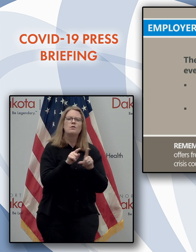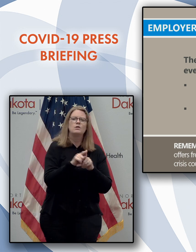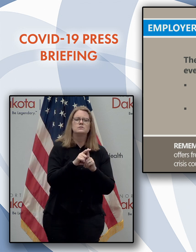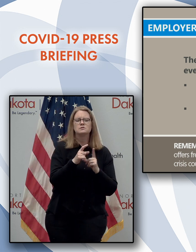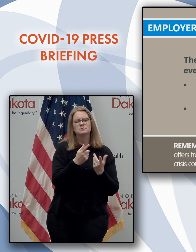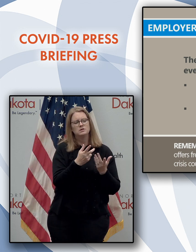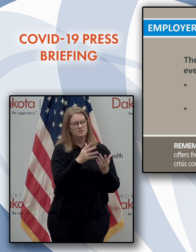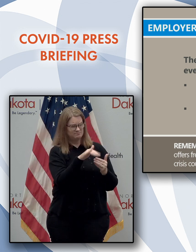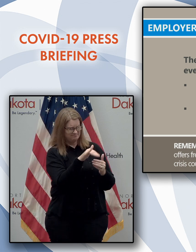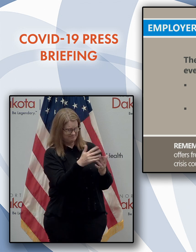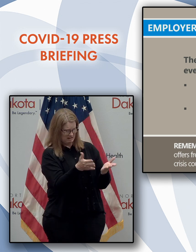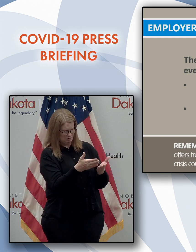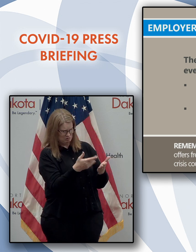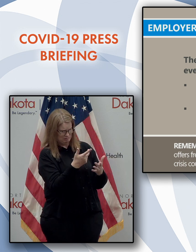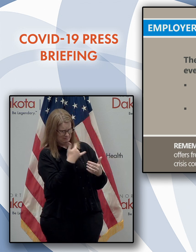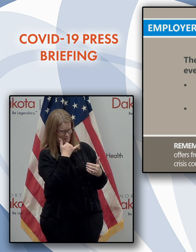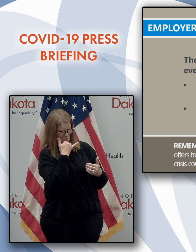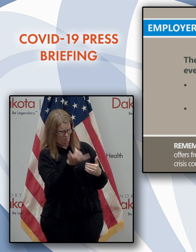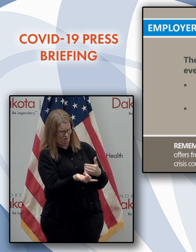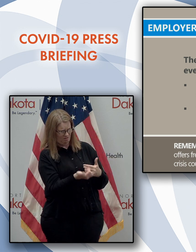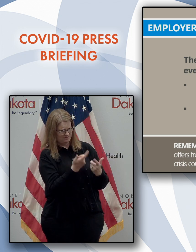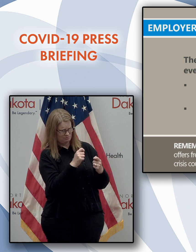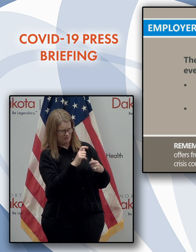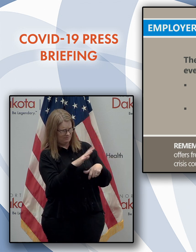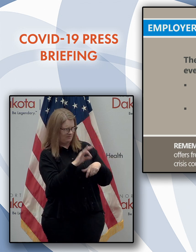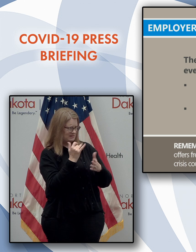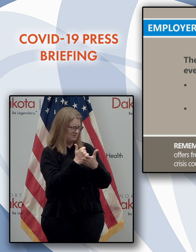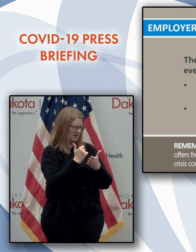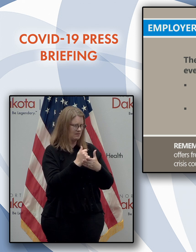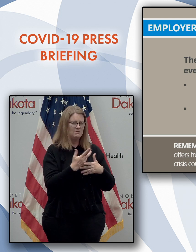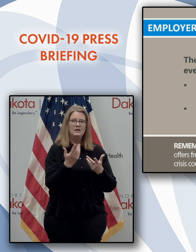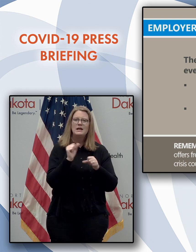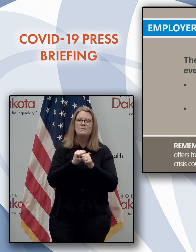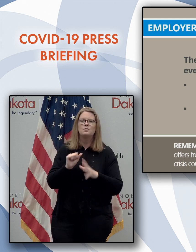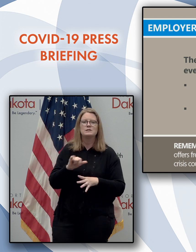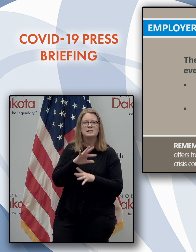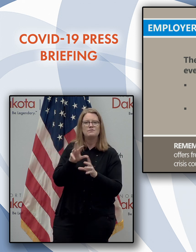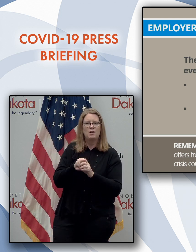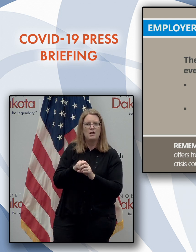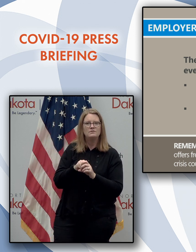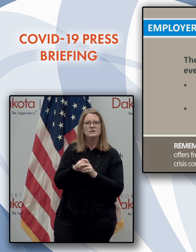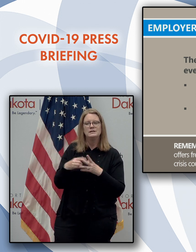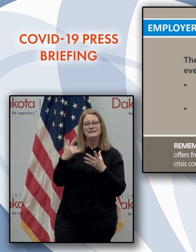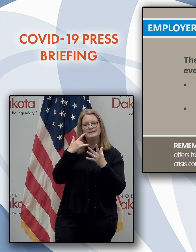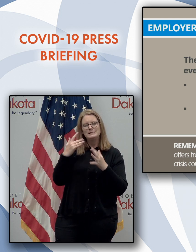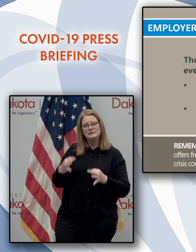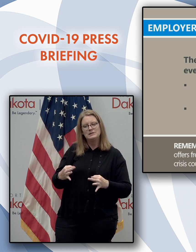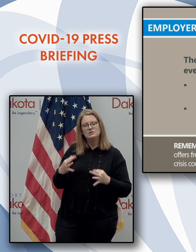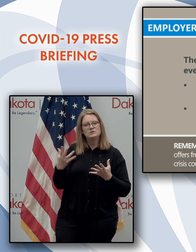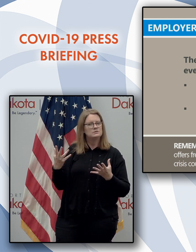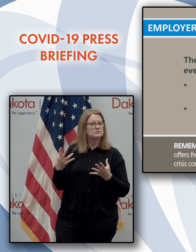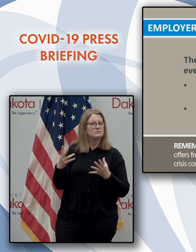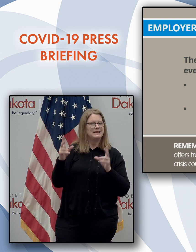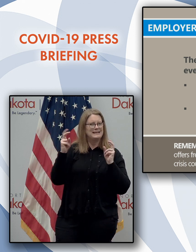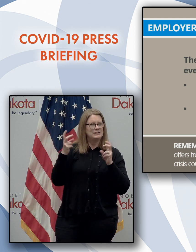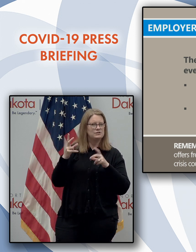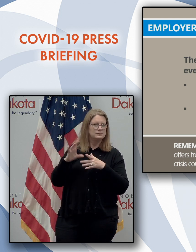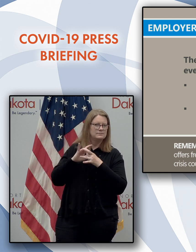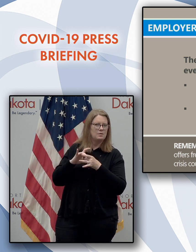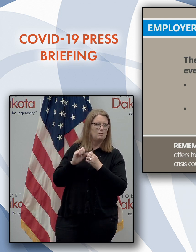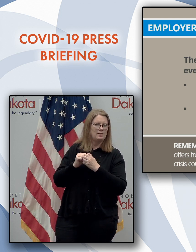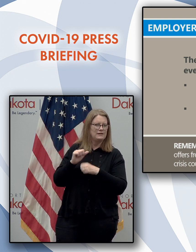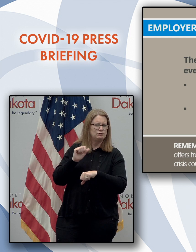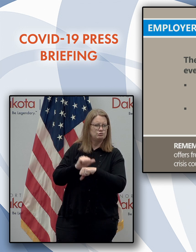help from qualified mental health professionals. Give employees opportunities to participate in decisions about issues that affect job